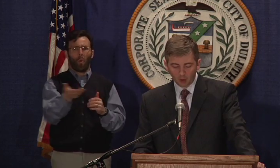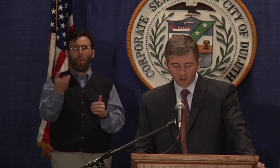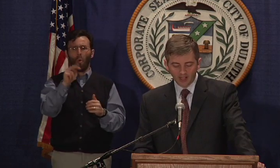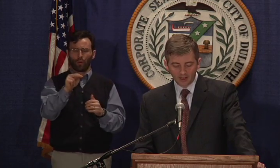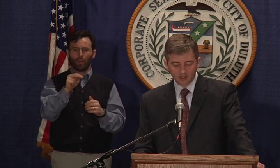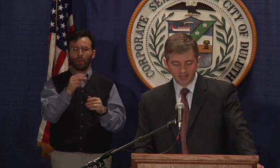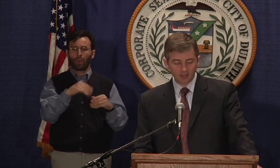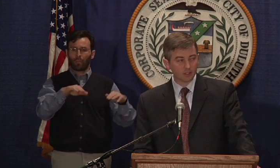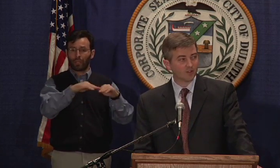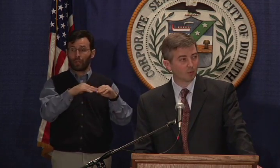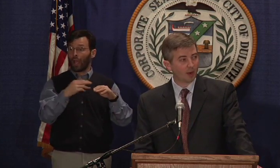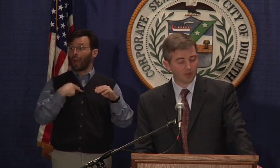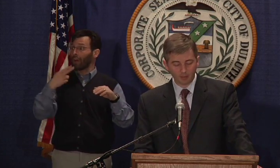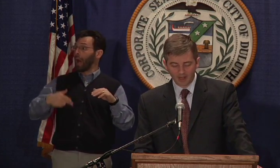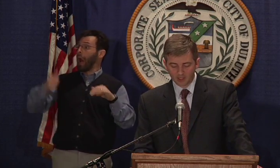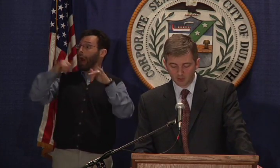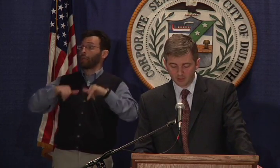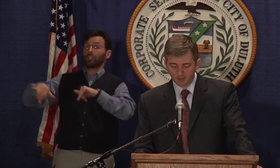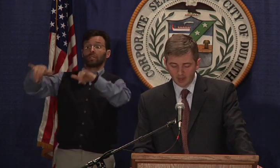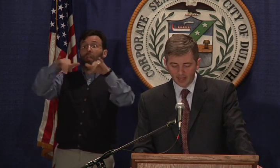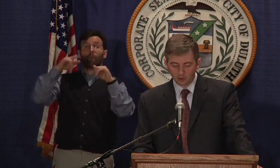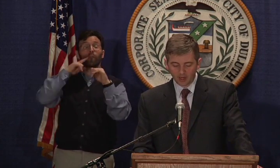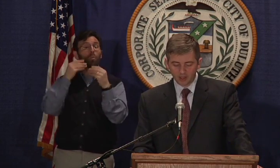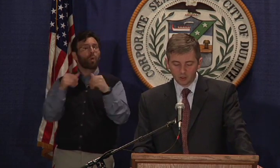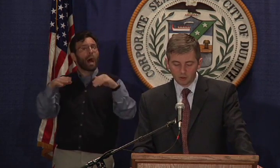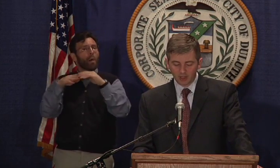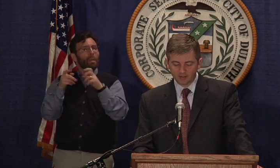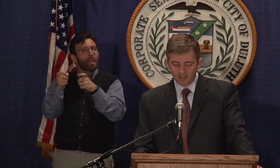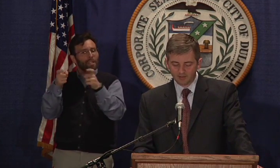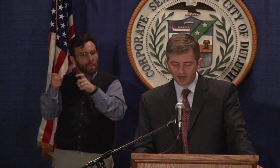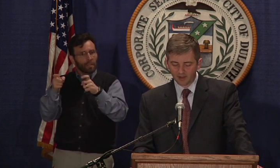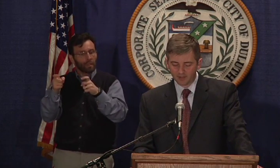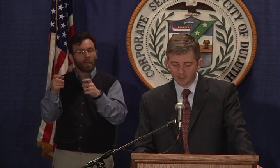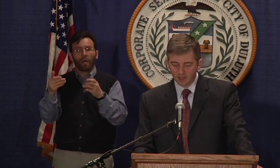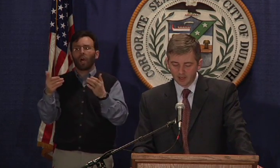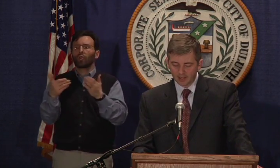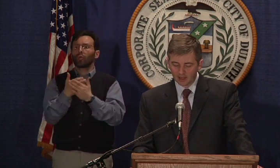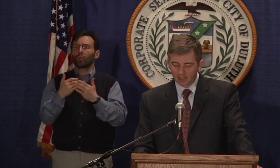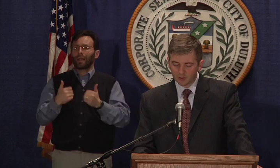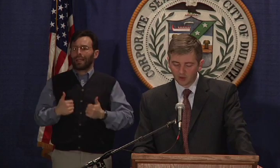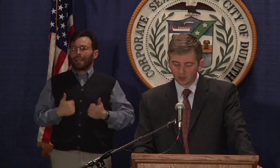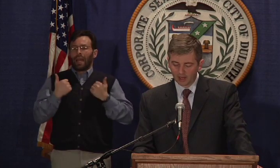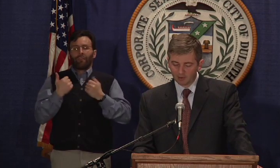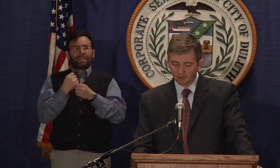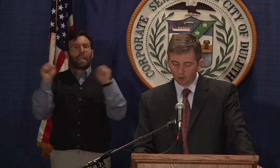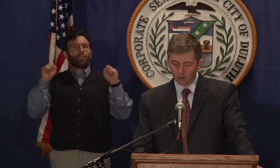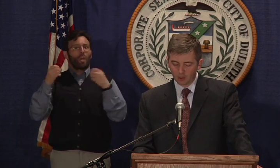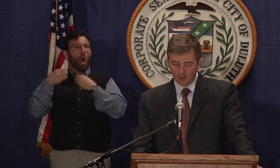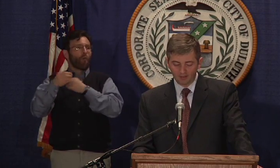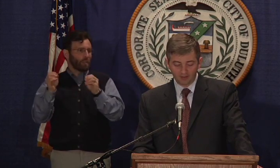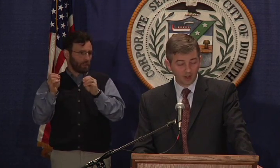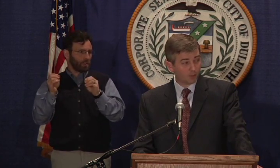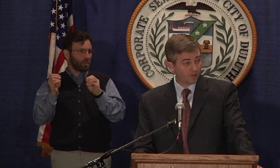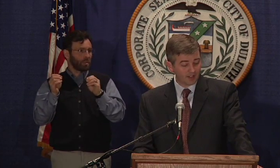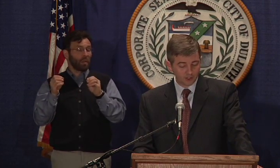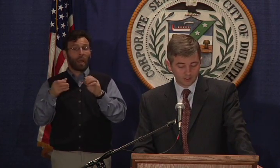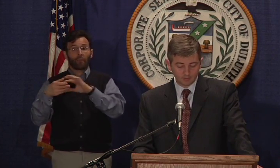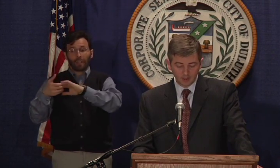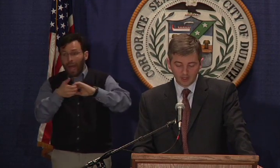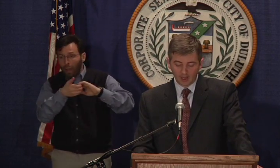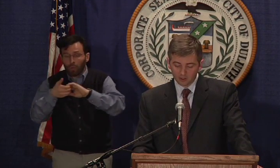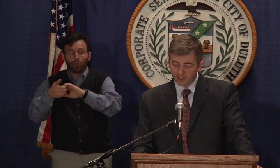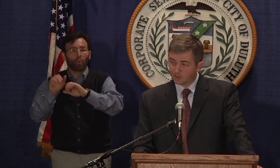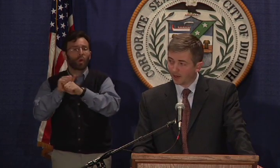We've imposed higher standards for property management and created the new Life Safety Office that allows for collaborative work of fire